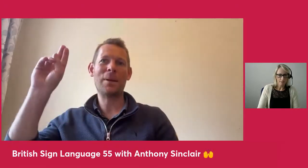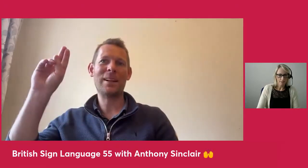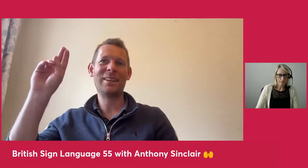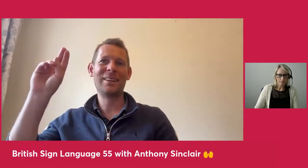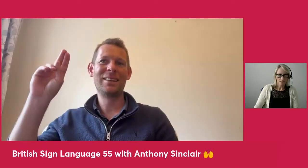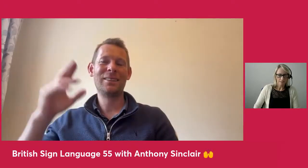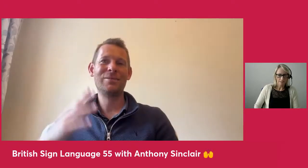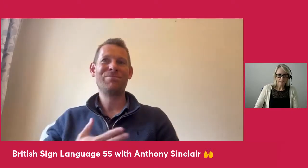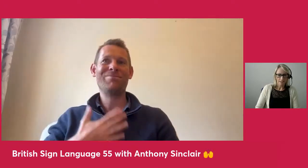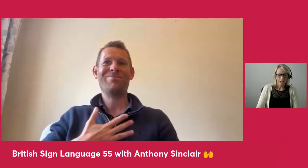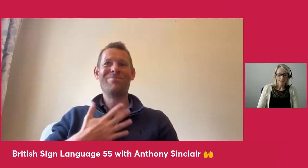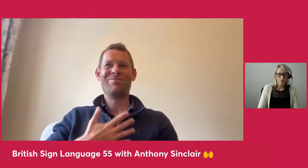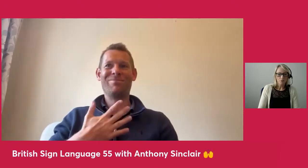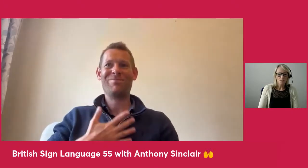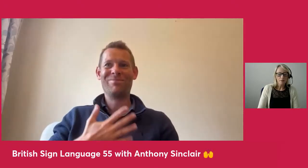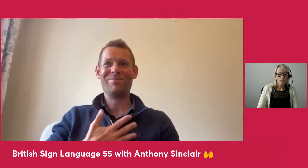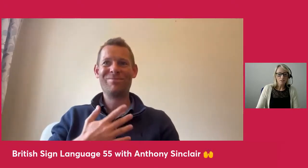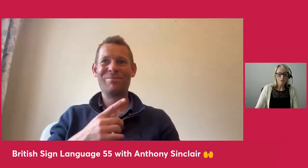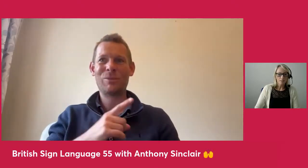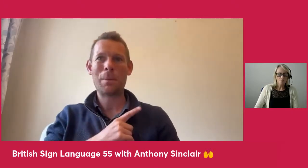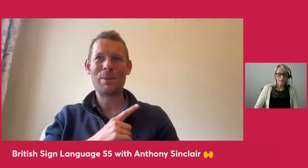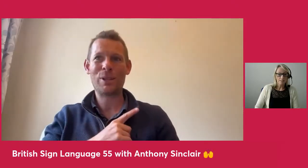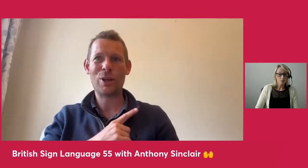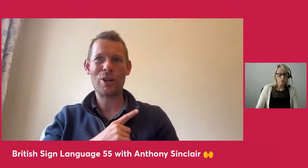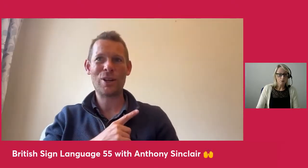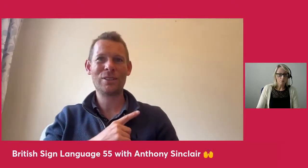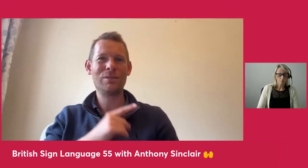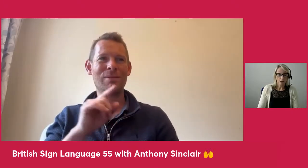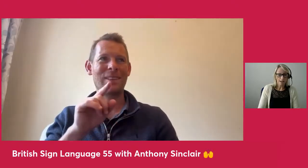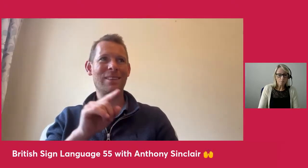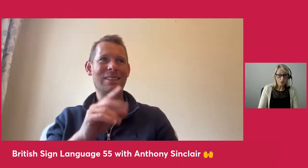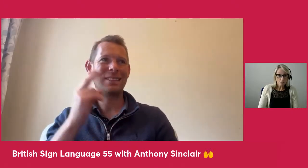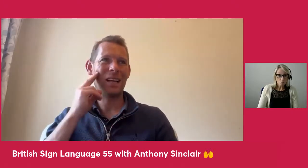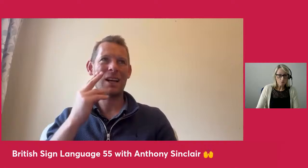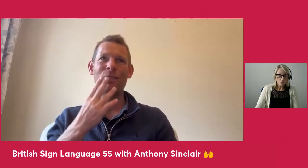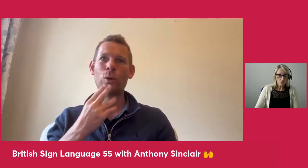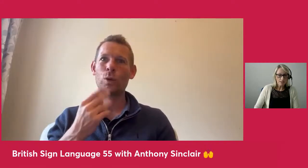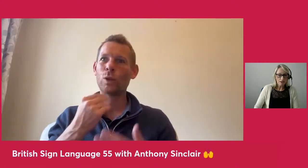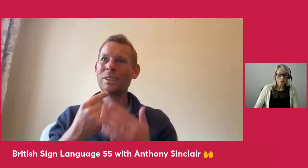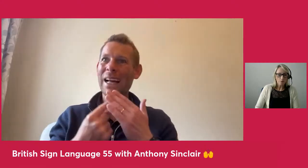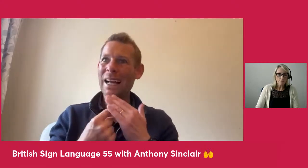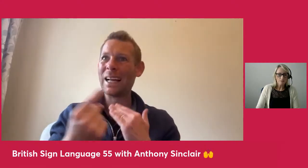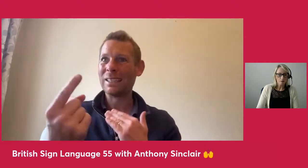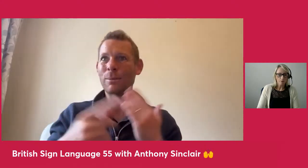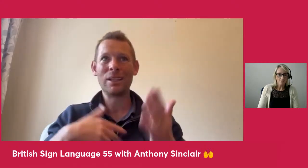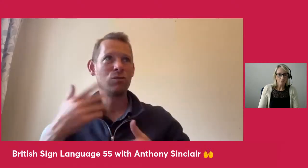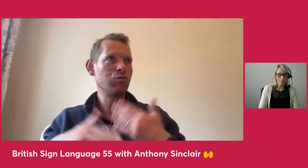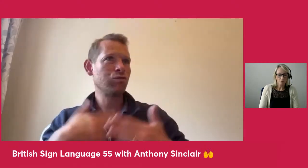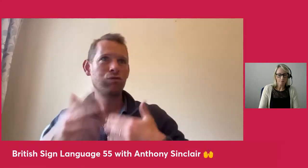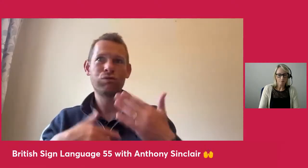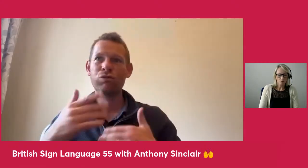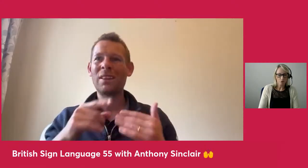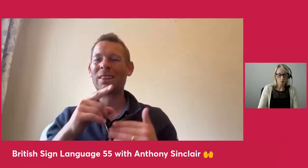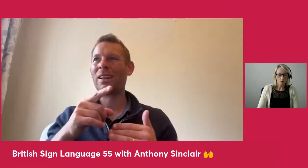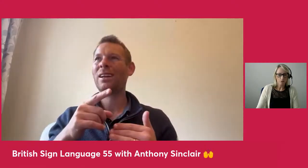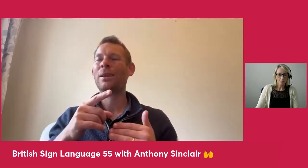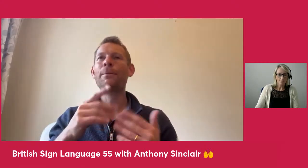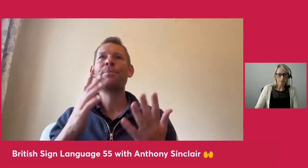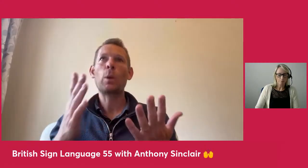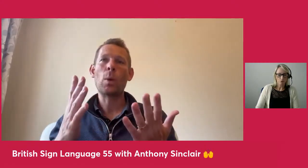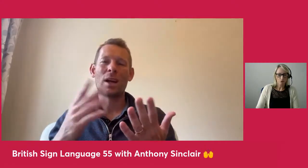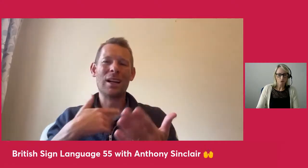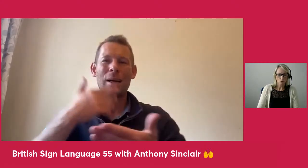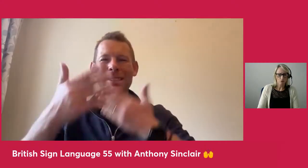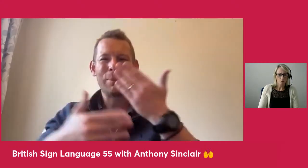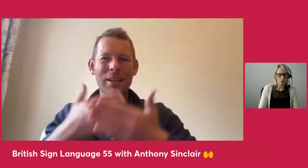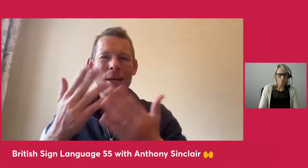involved. So you can imagine how difficult it is for anybody to move into a care home, but it's doubly difficult for someone like a